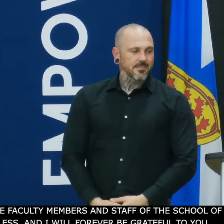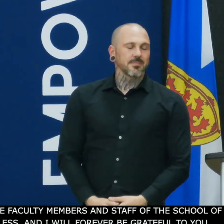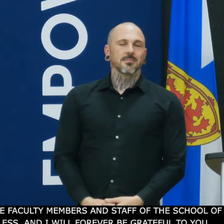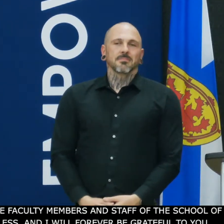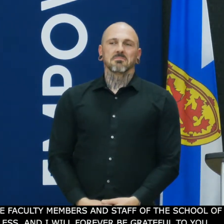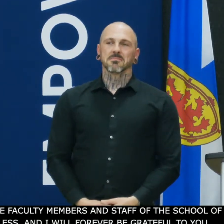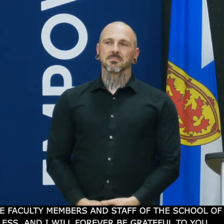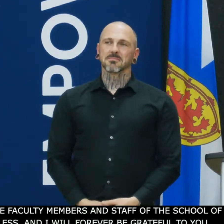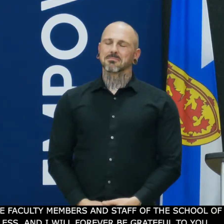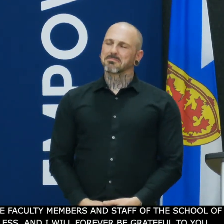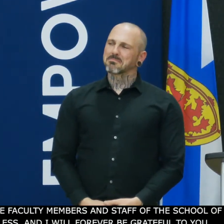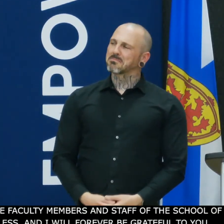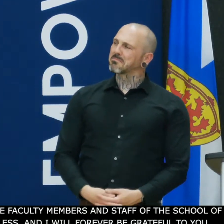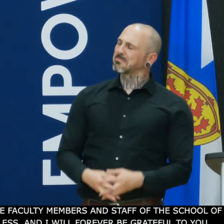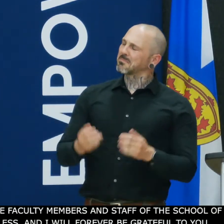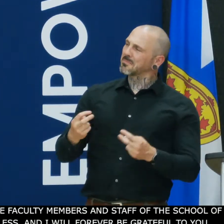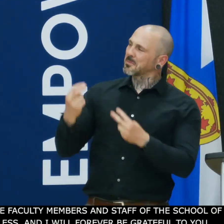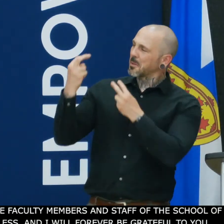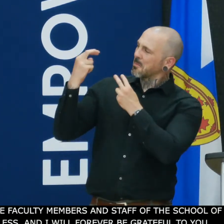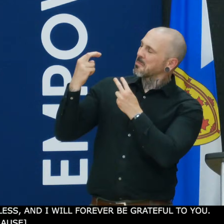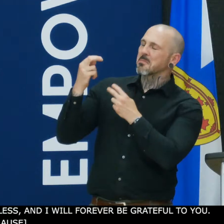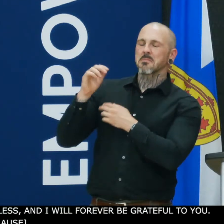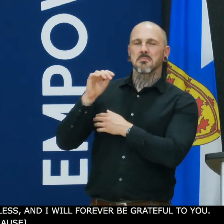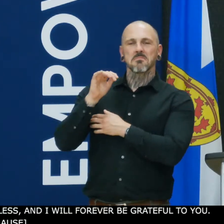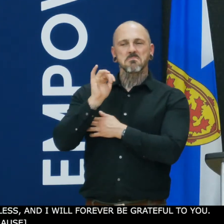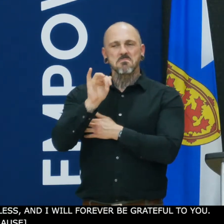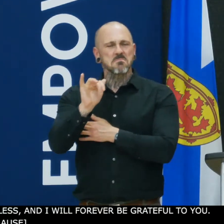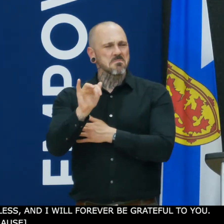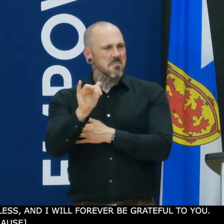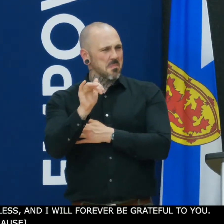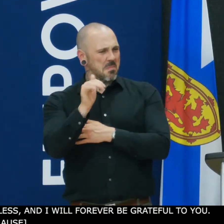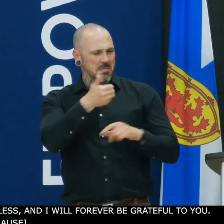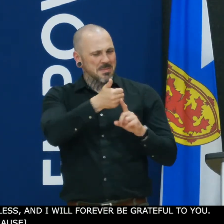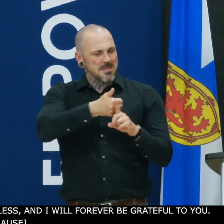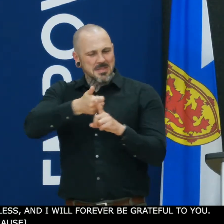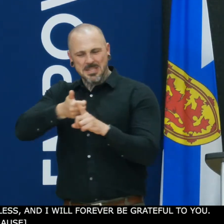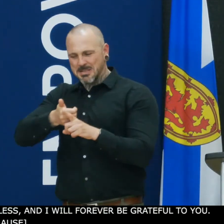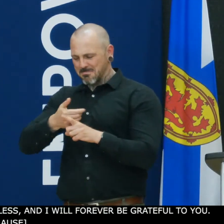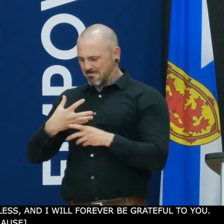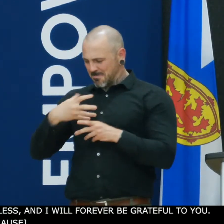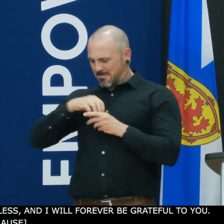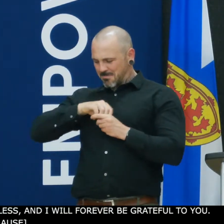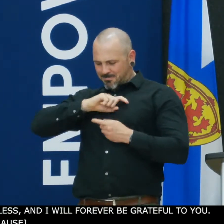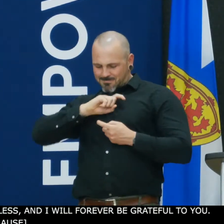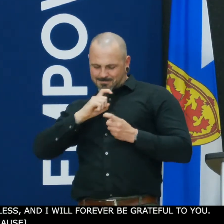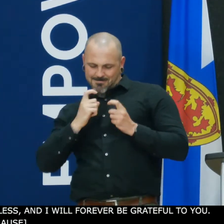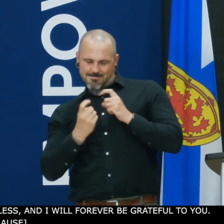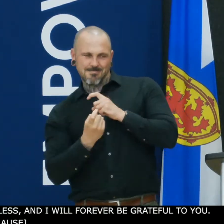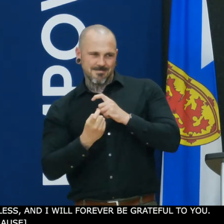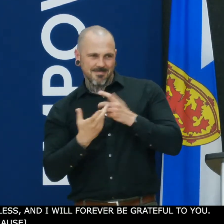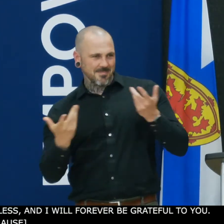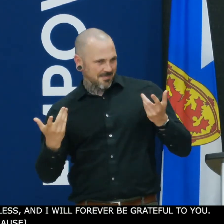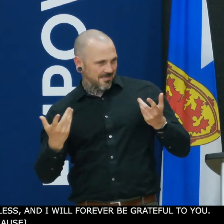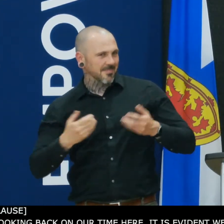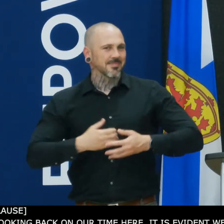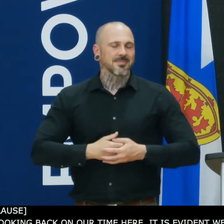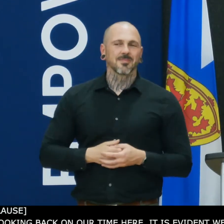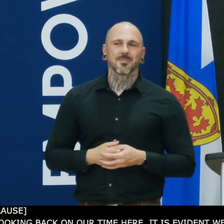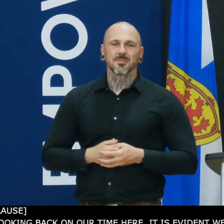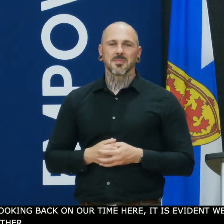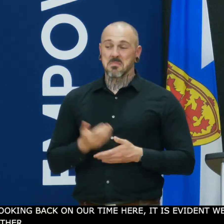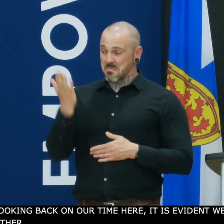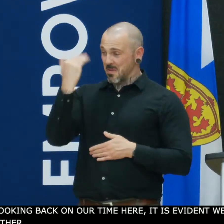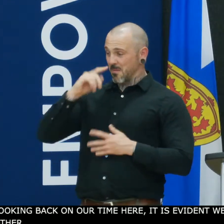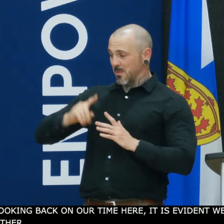Looking back on our time here, it is evident that we've undergone a transformation unlike any other. We began this journey as